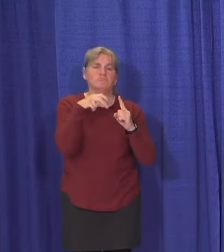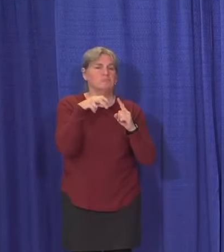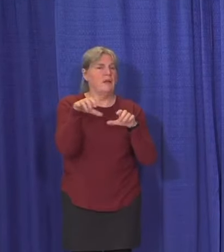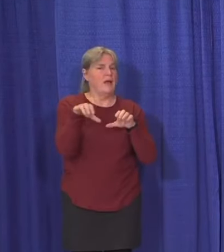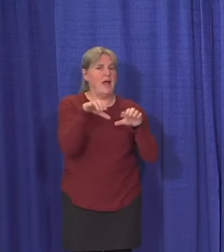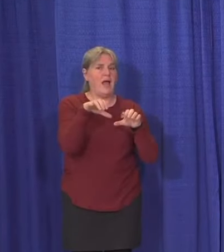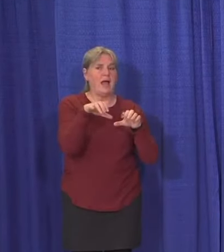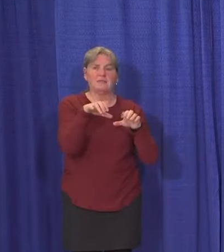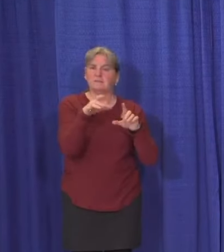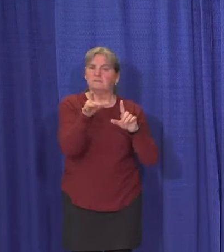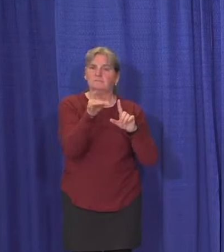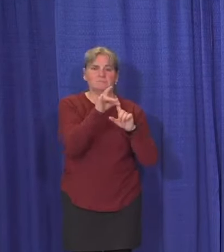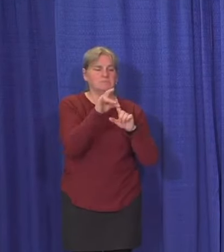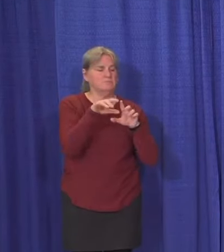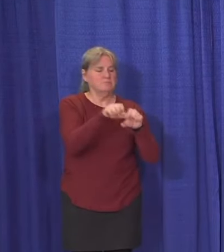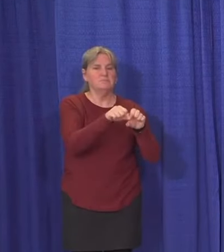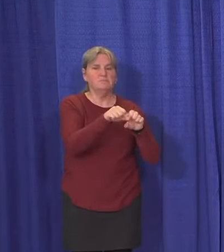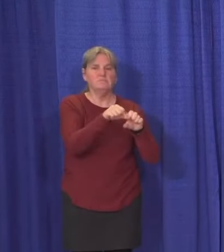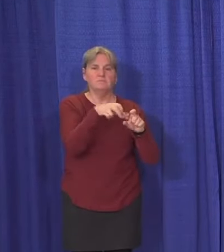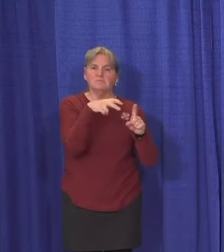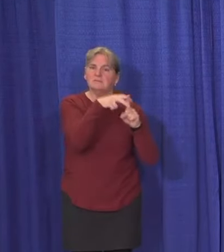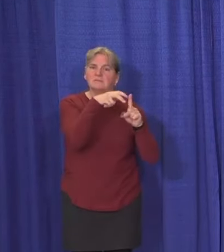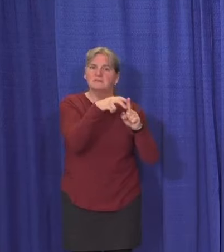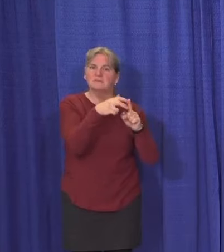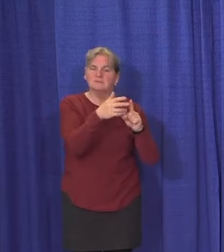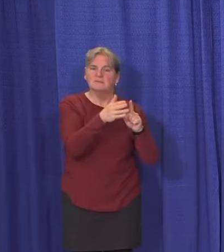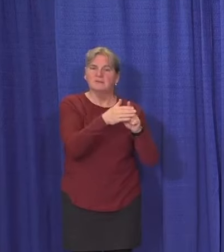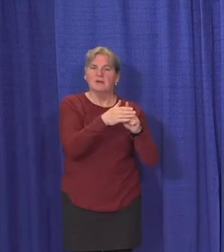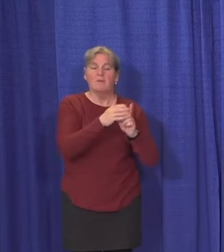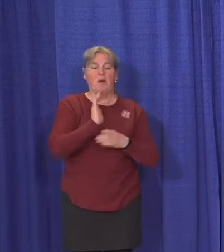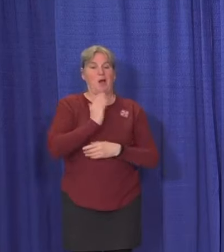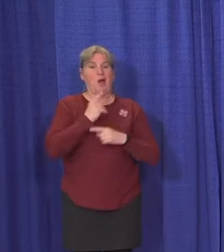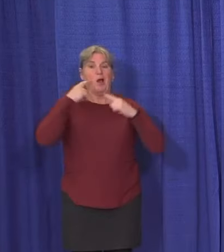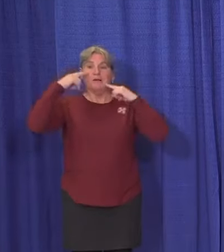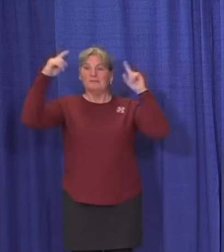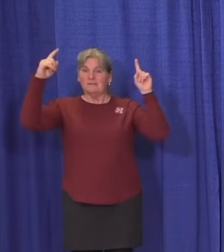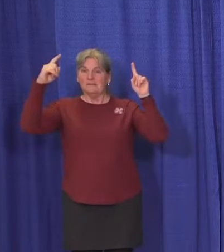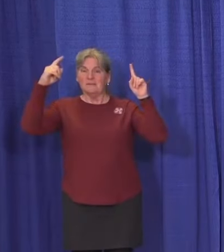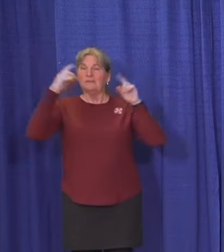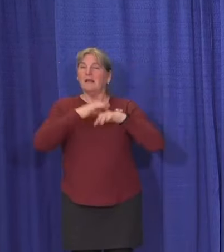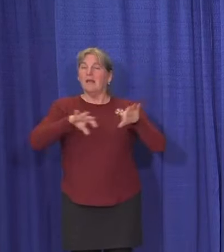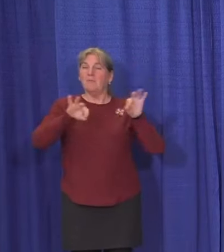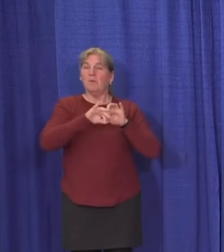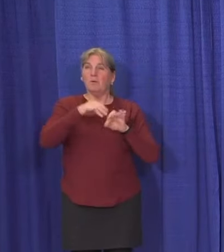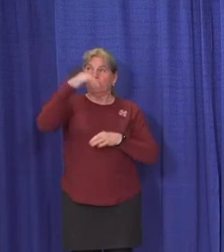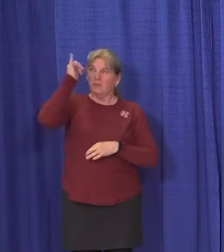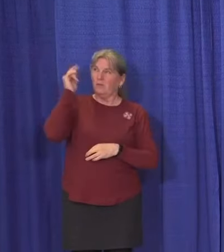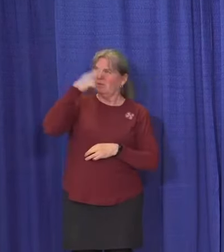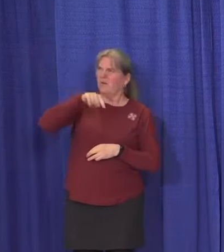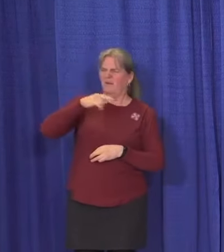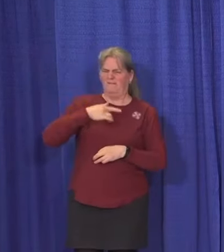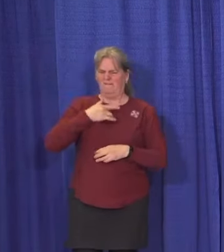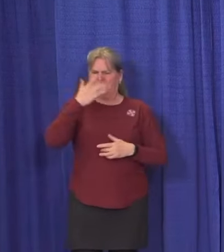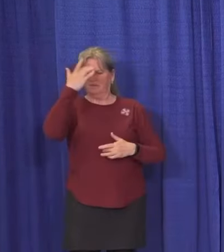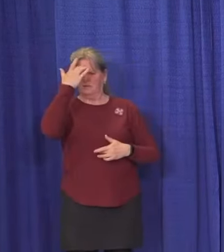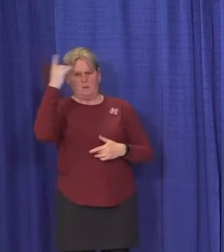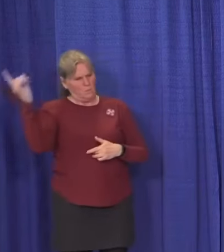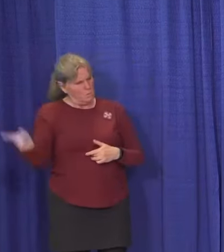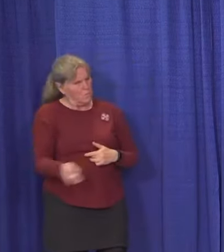cases quite quickly. Our success depends on Yukoners getting tested when they have symptoms that could be